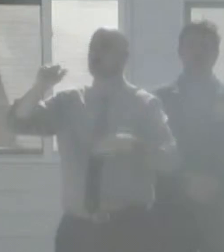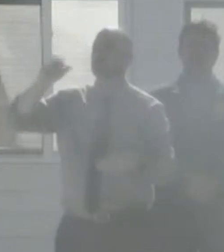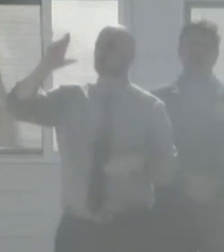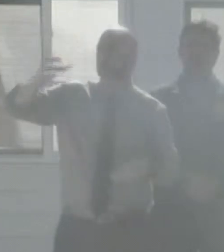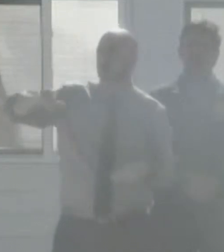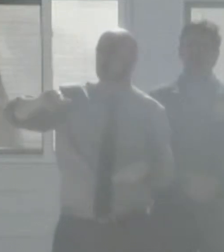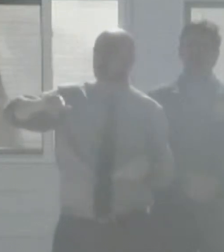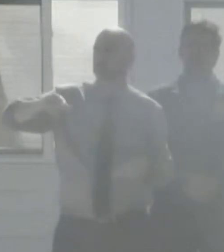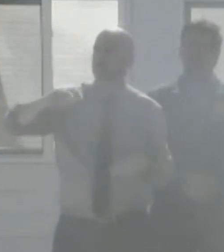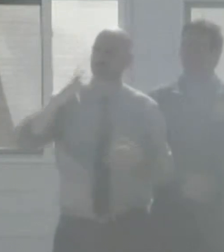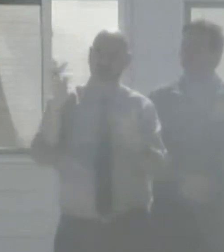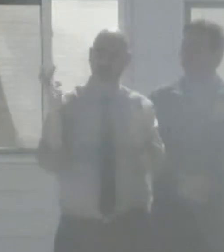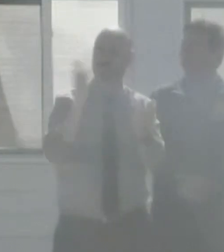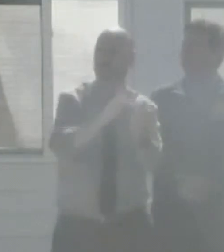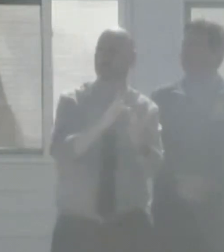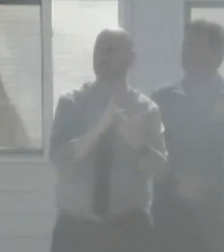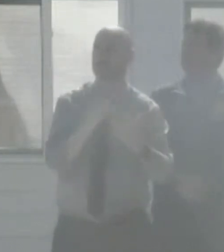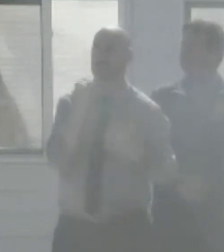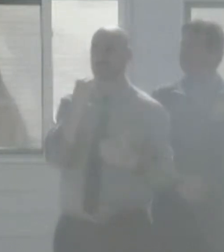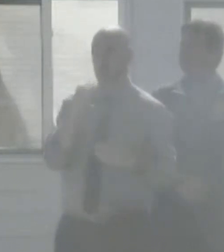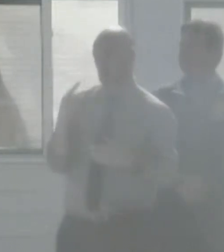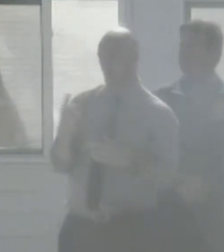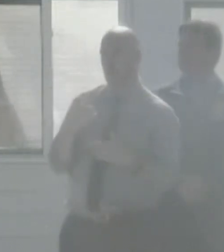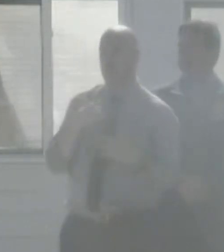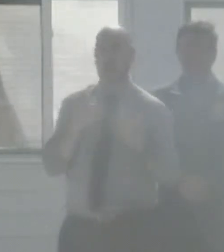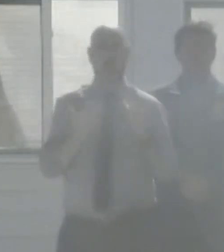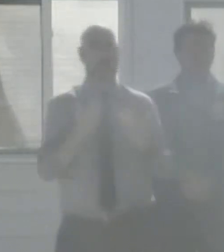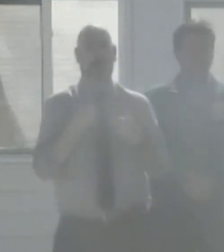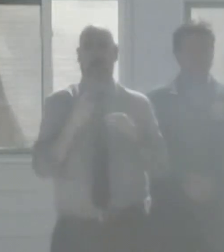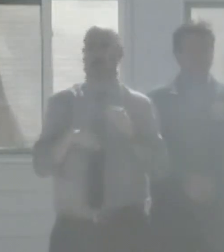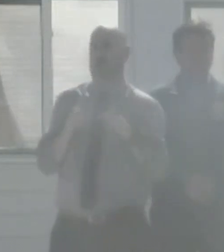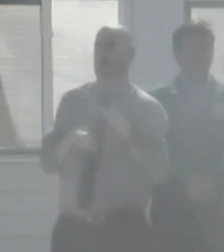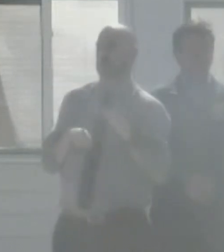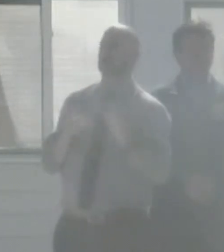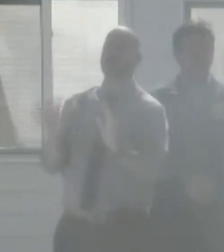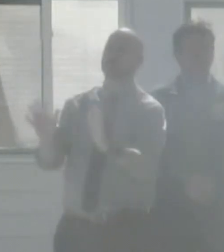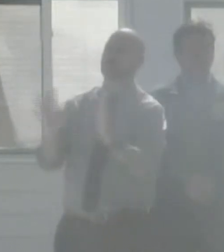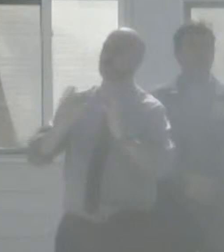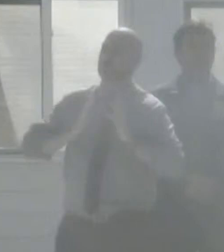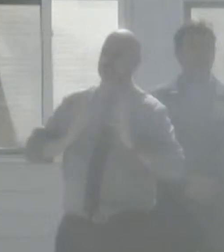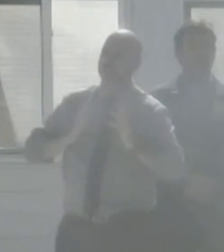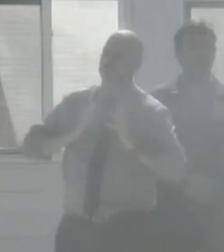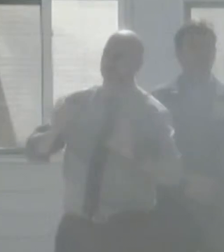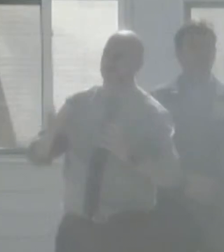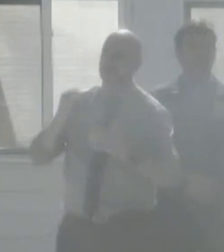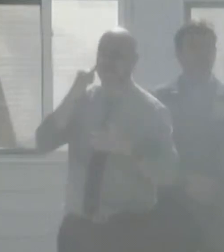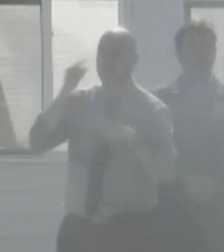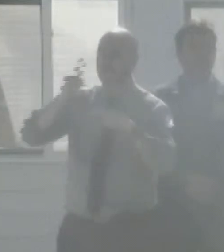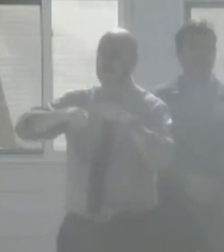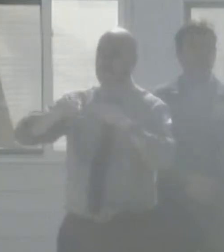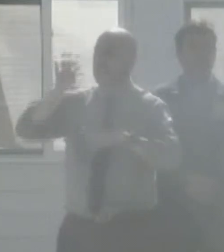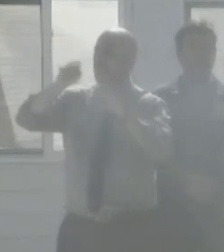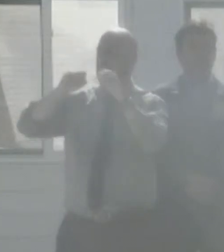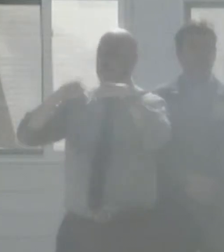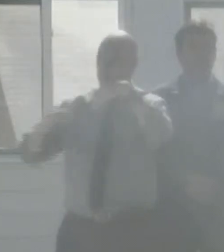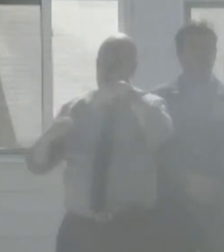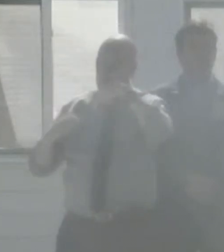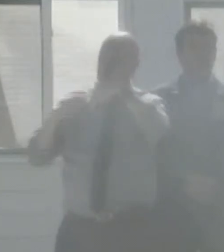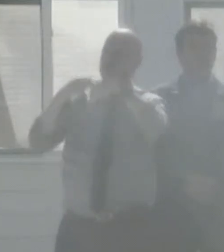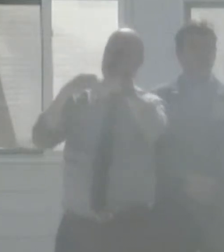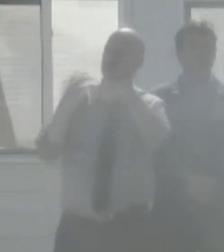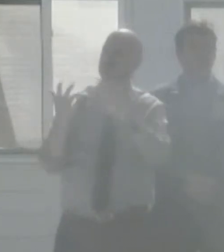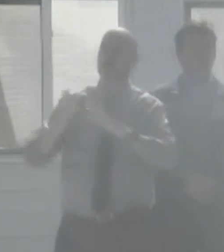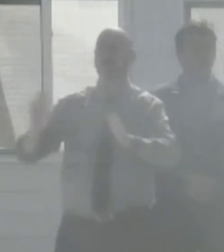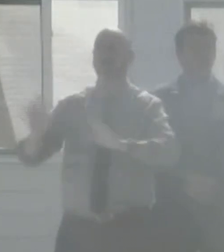your own, if you're by yourself, if you have some physical capability that limits you in going up and down a ladder. All of those are preventable injuries.